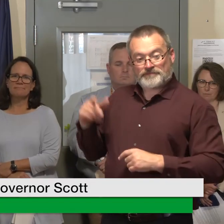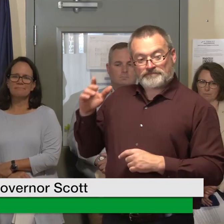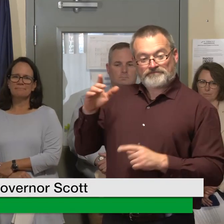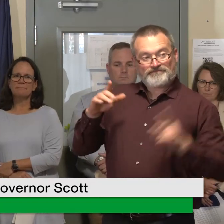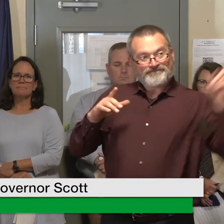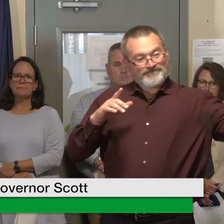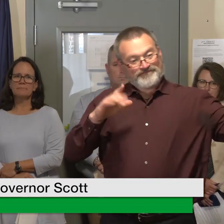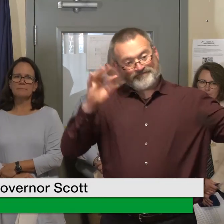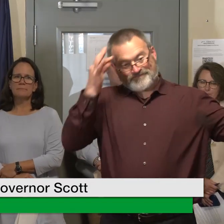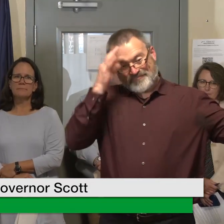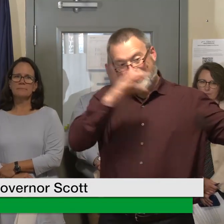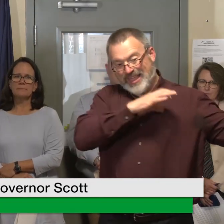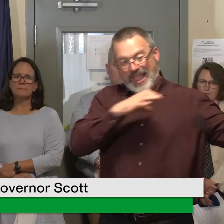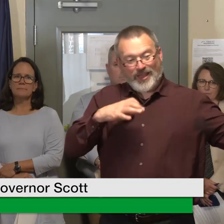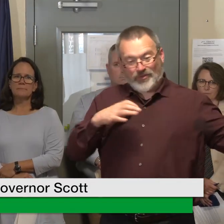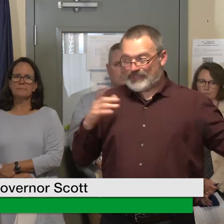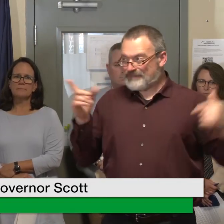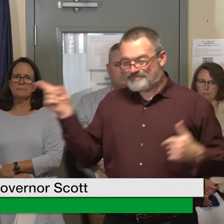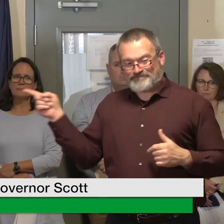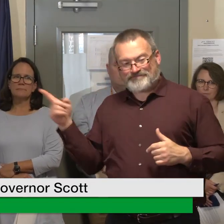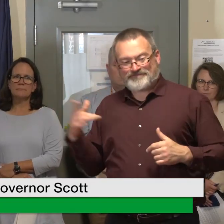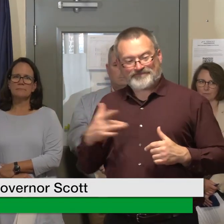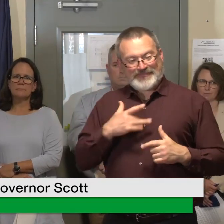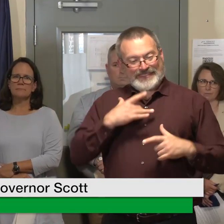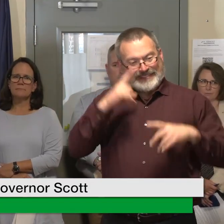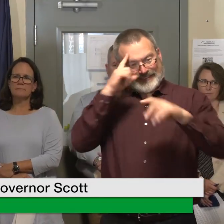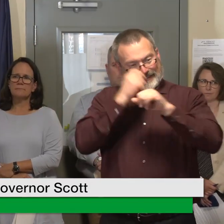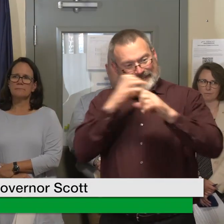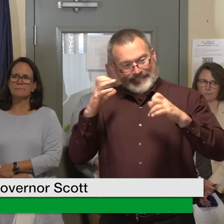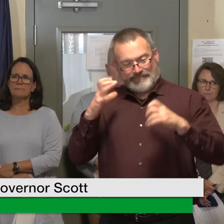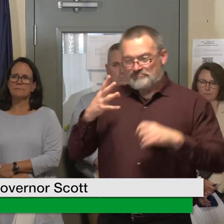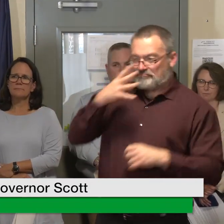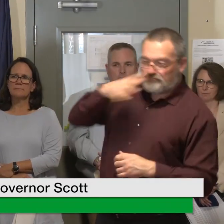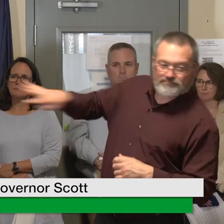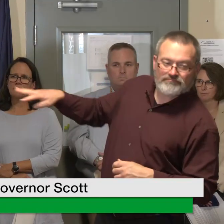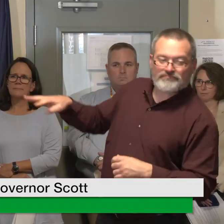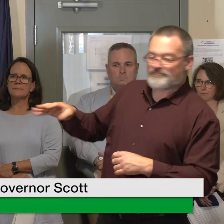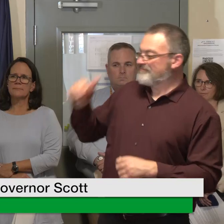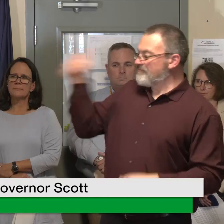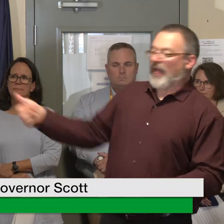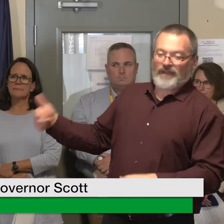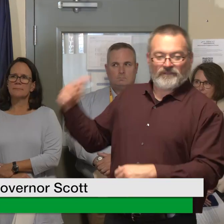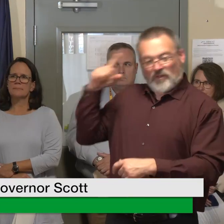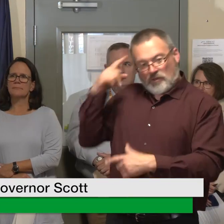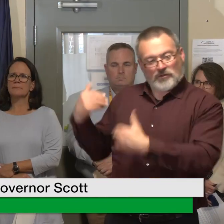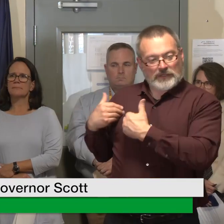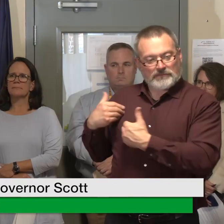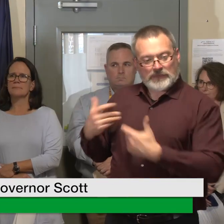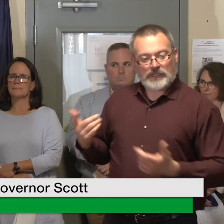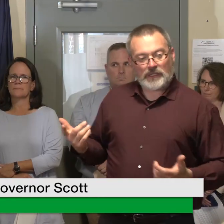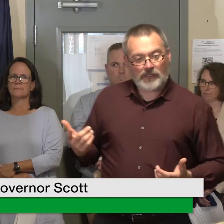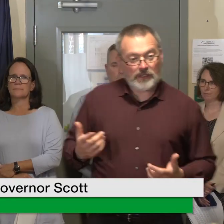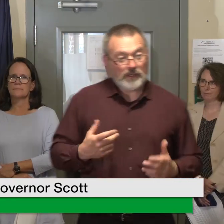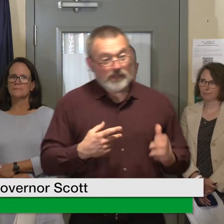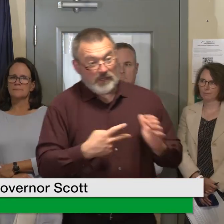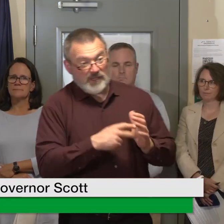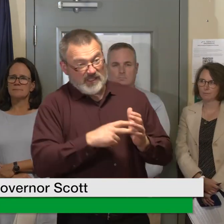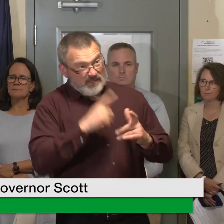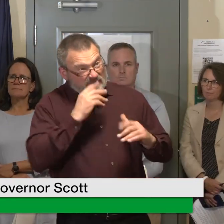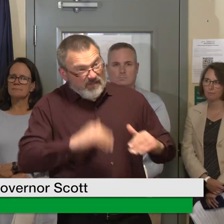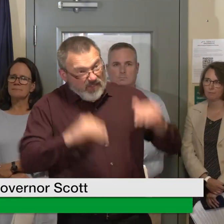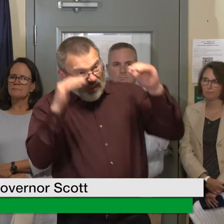you feel like this is just left on Vermont to take care of this ourselves? You mean as far as the flooding?